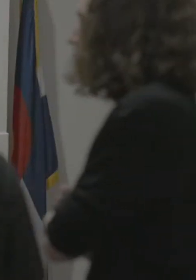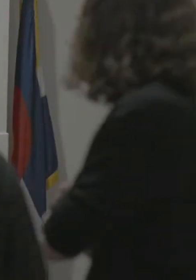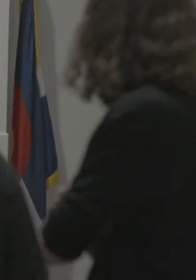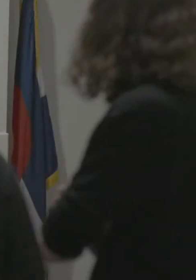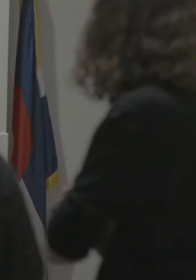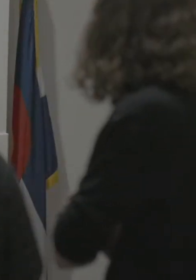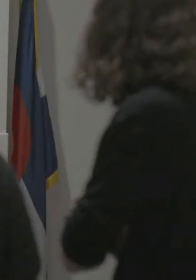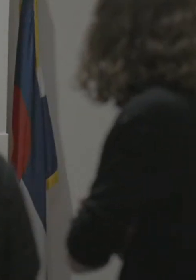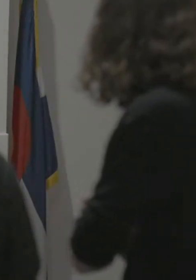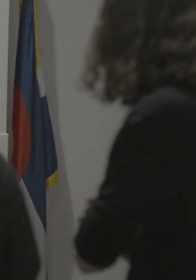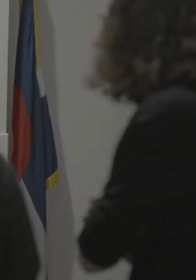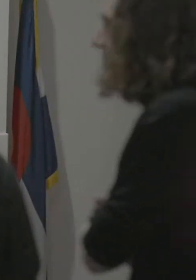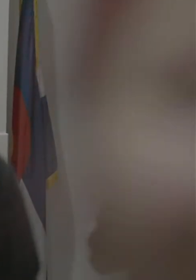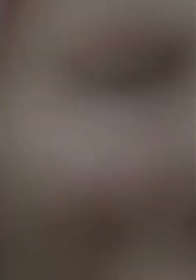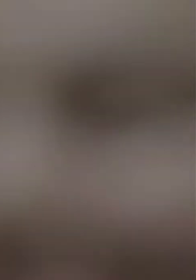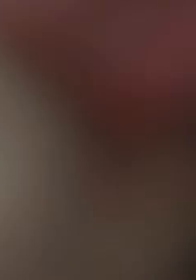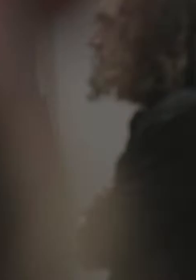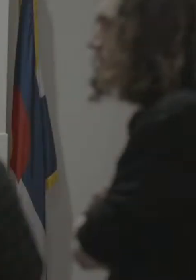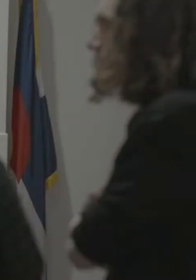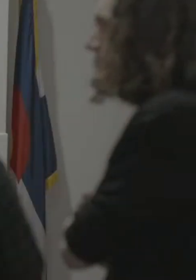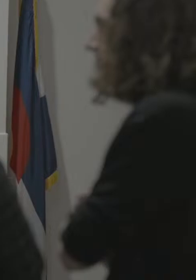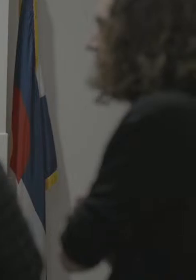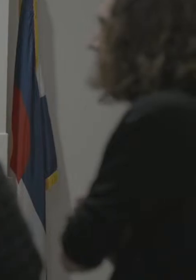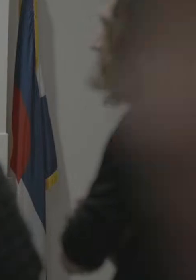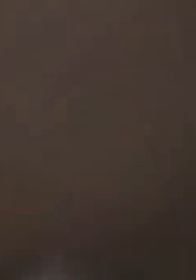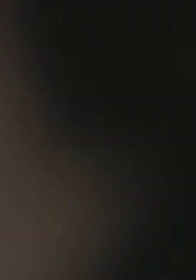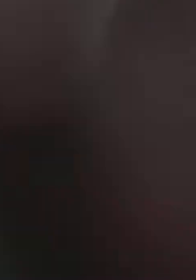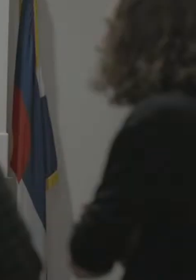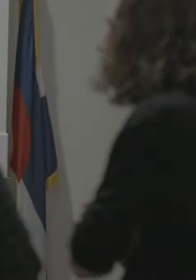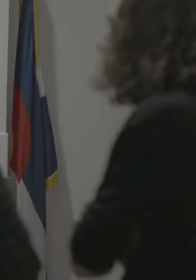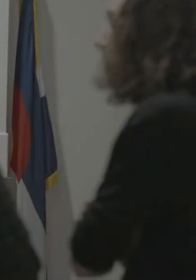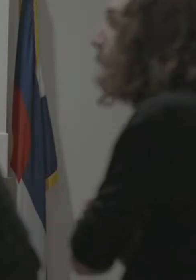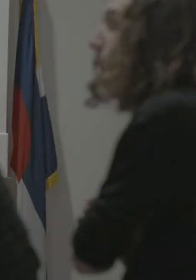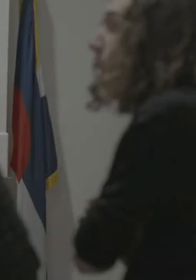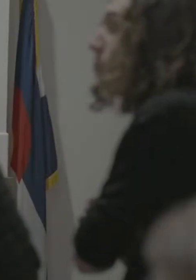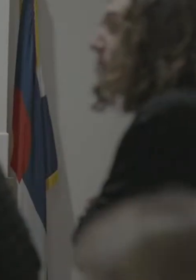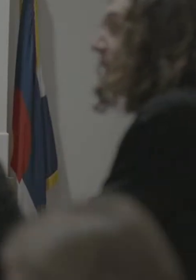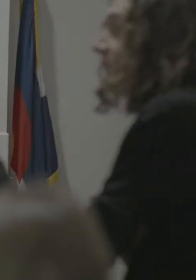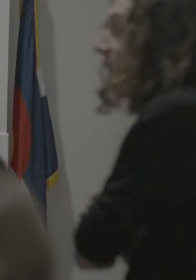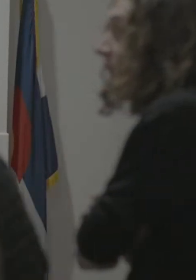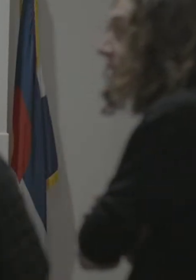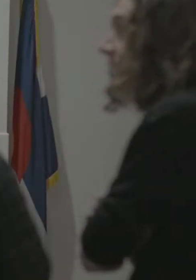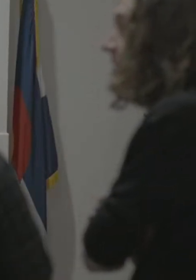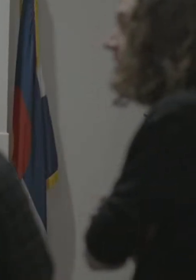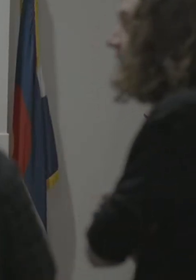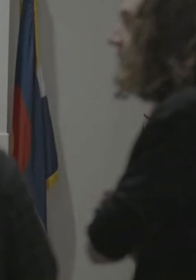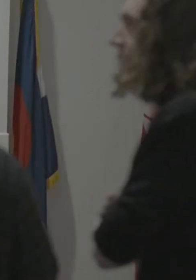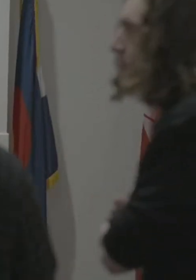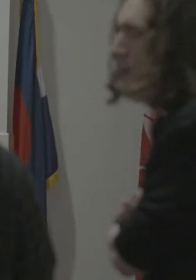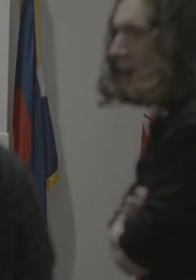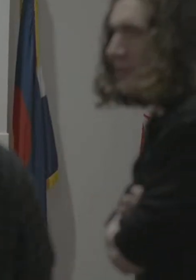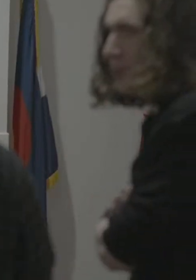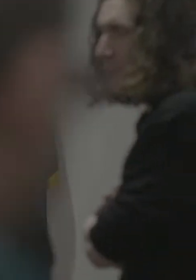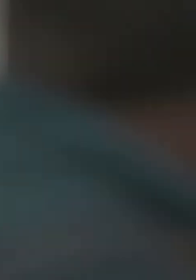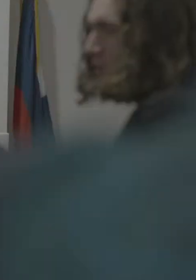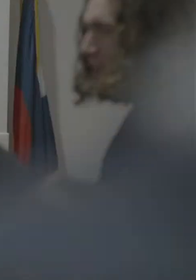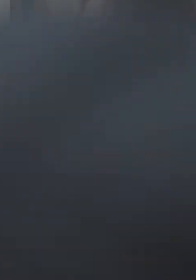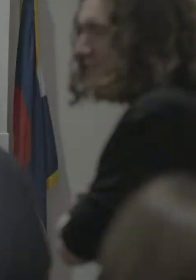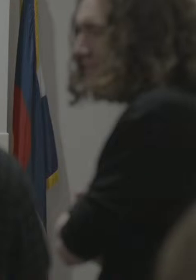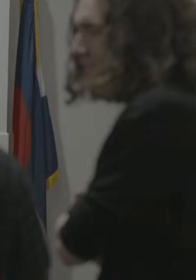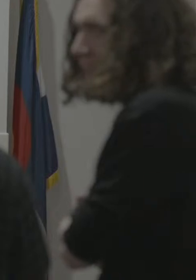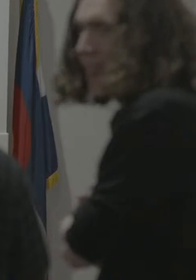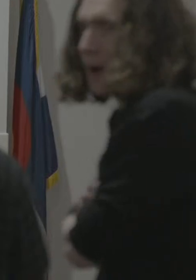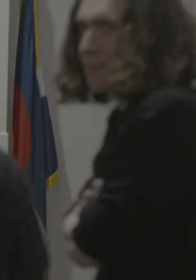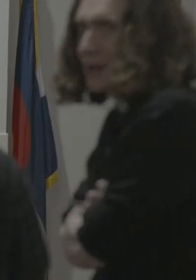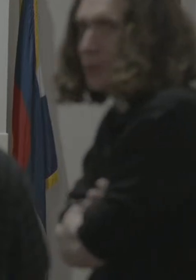Next couple of years. What? Come and get a headshot. Perfect. Don't forget about the RemCAD Pixel bus